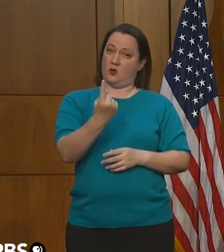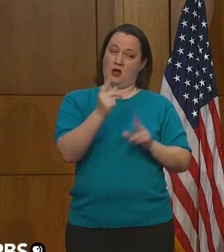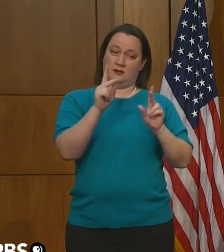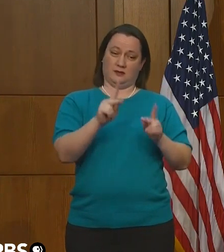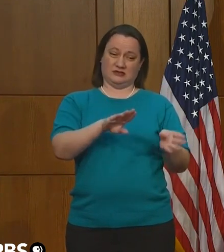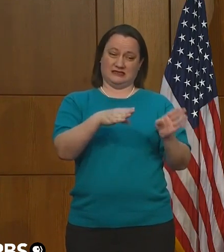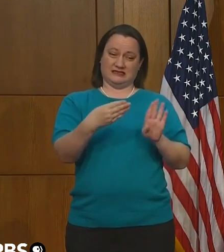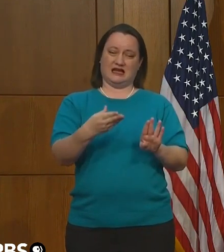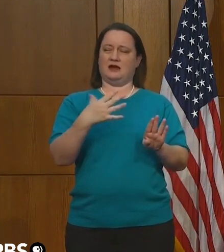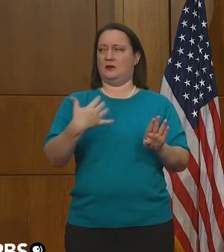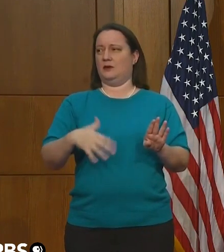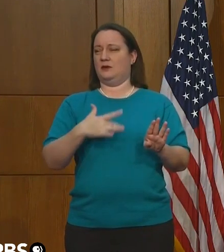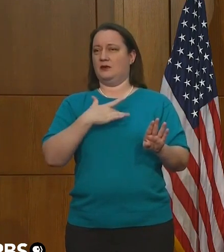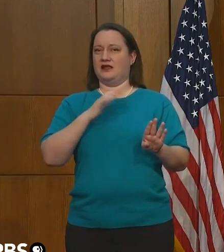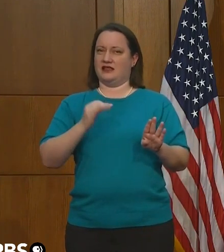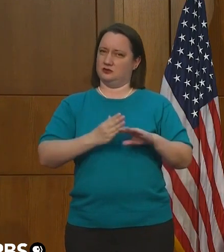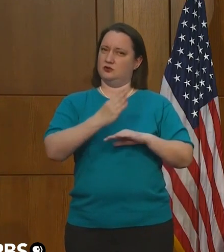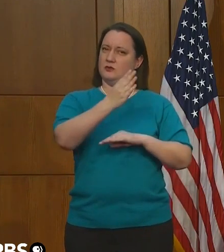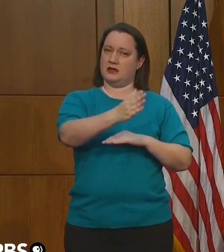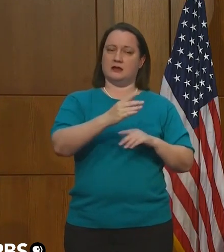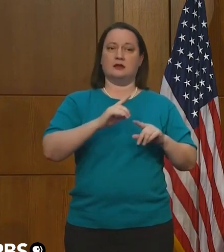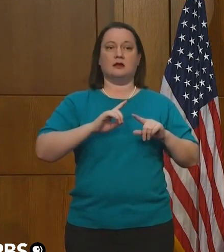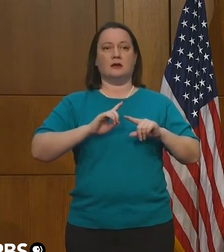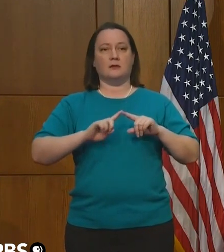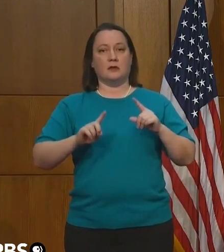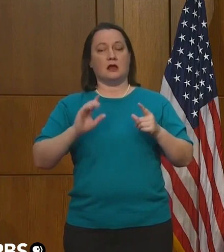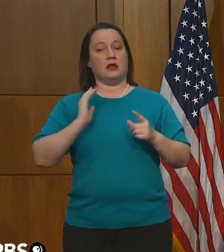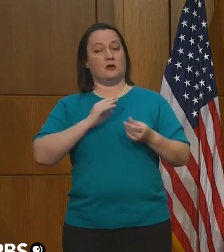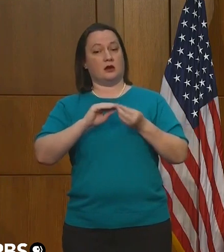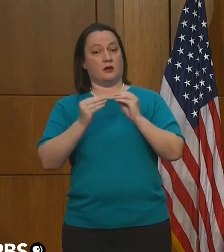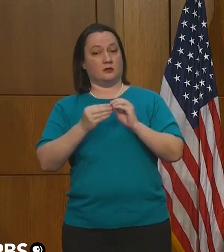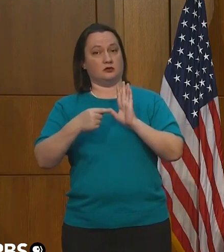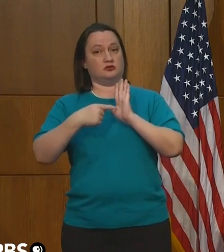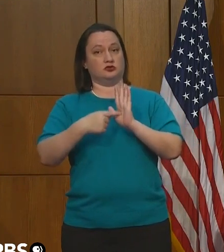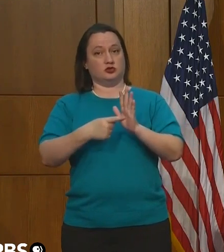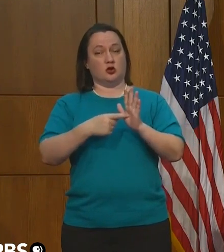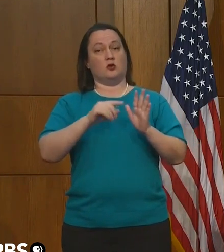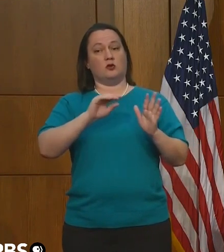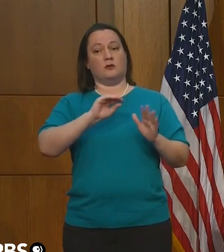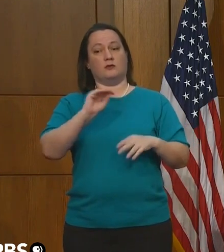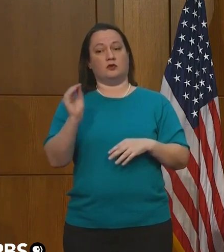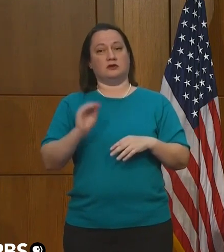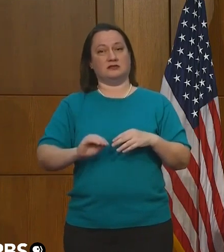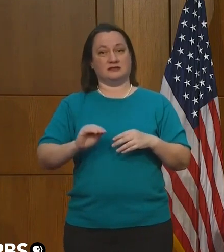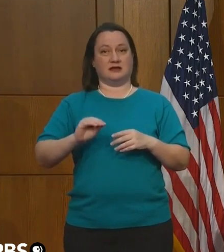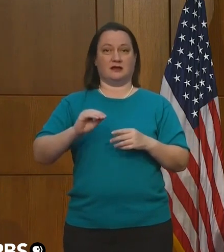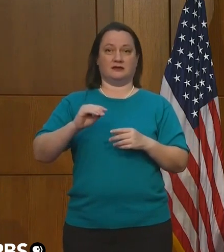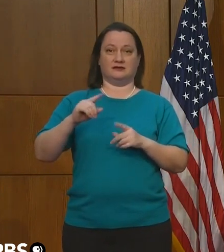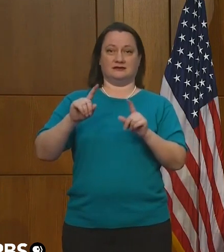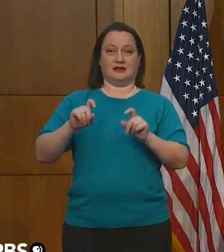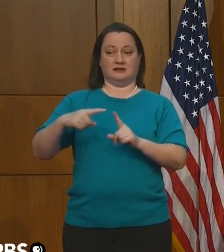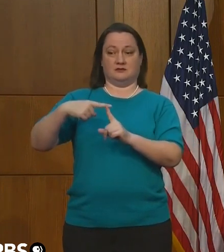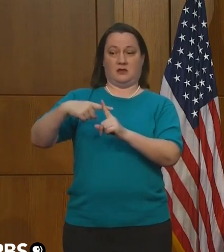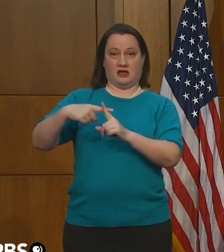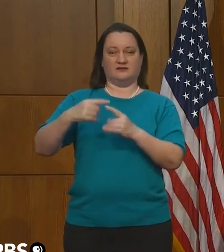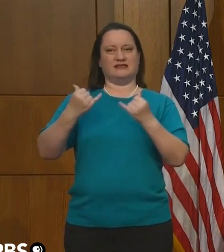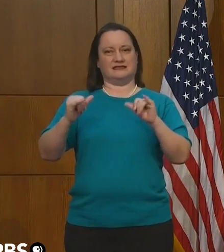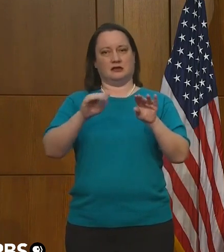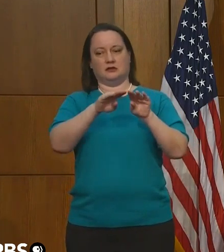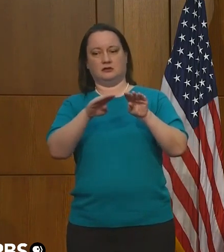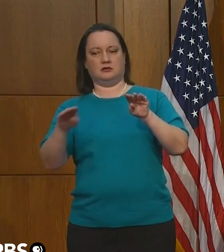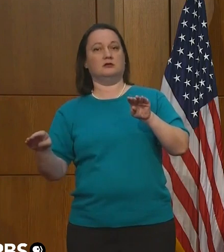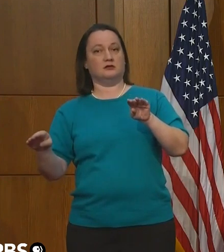many, the numbers over the weekend continue to show that our percent positivity is trending downward.